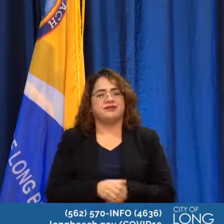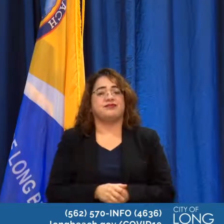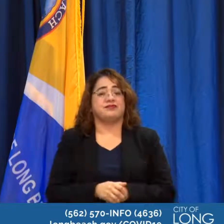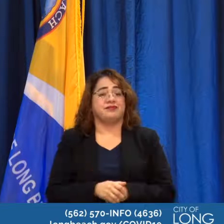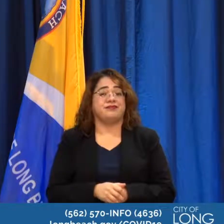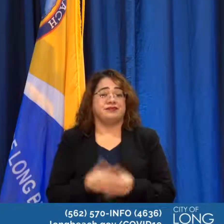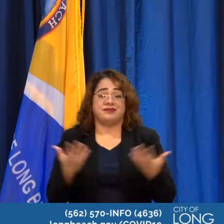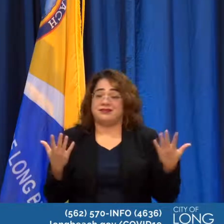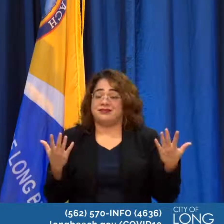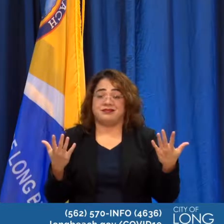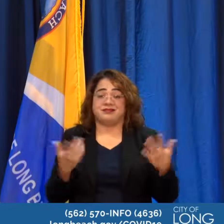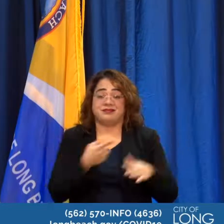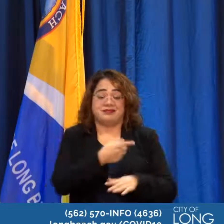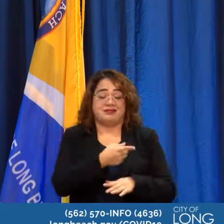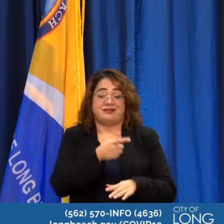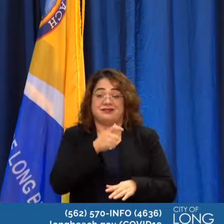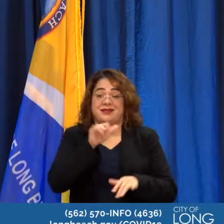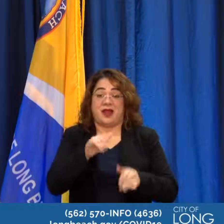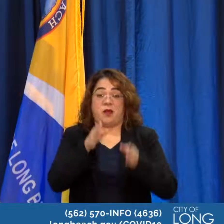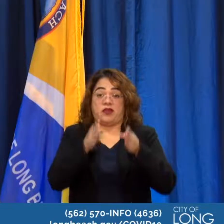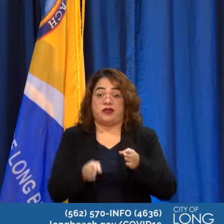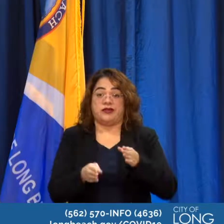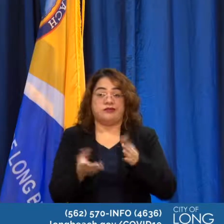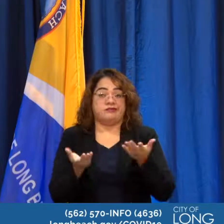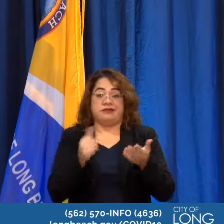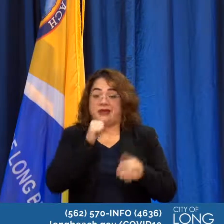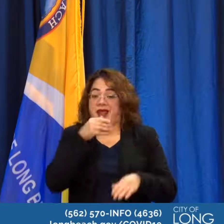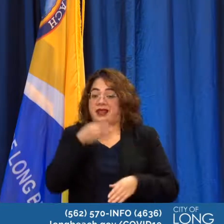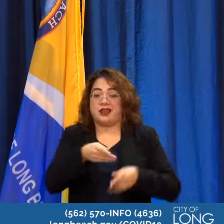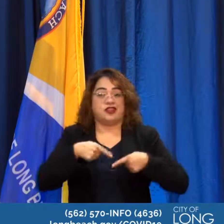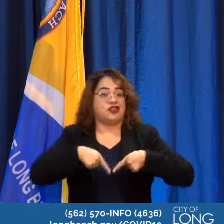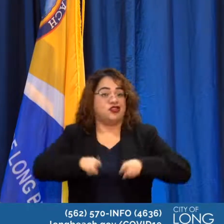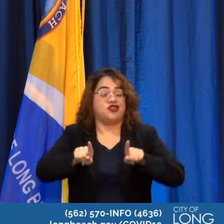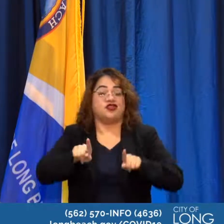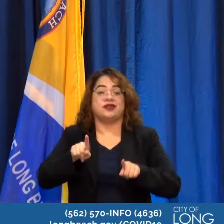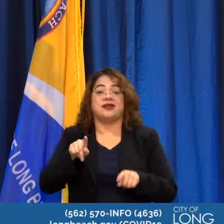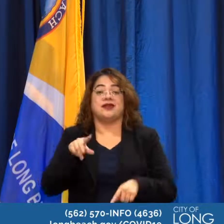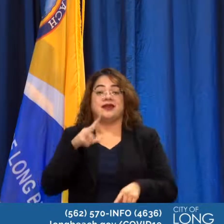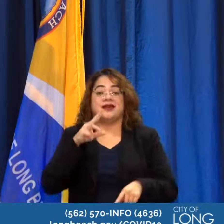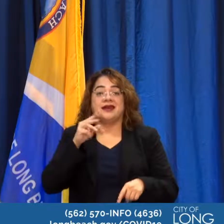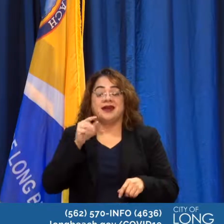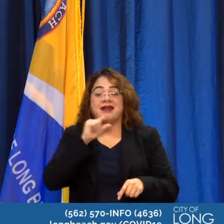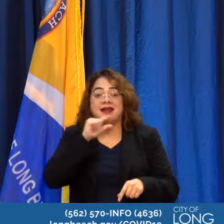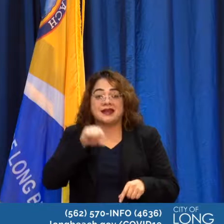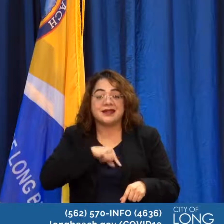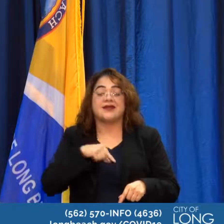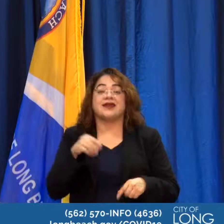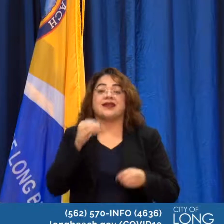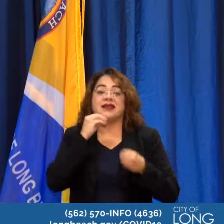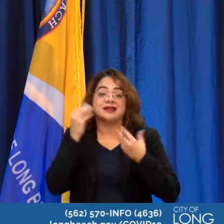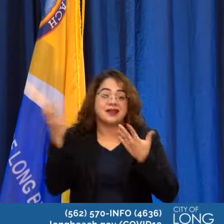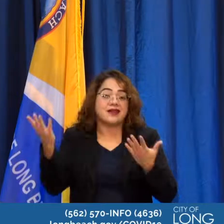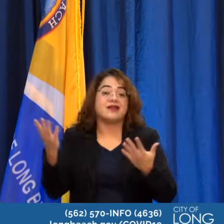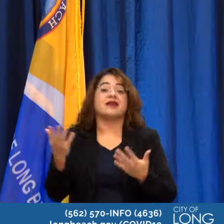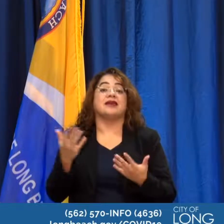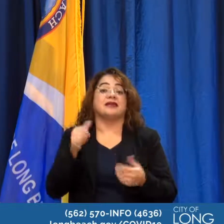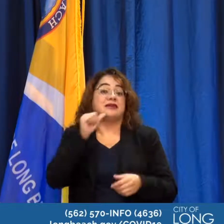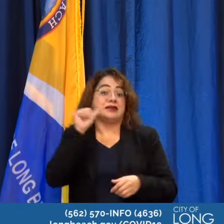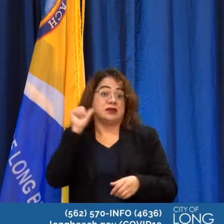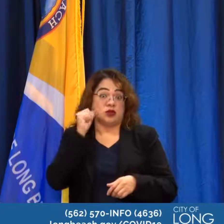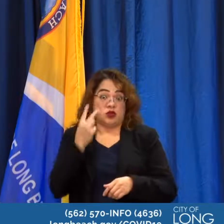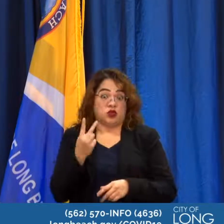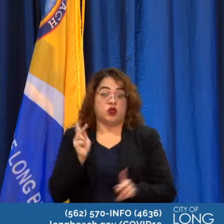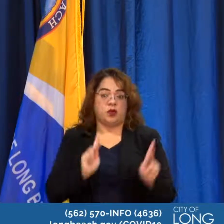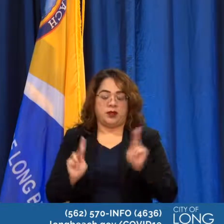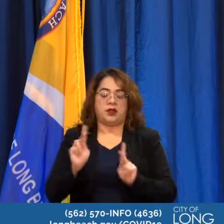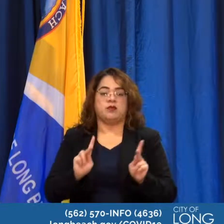at Thanksgiving and won't be there for the holidays. And we in fact just lost another 2 people just yesterday. So our prayers and our